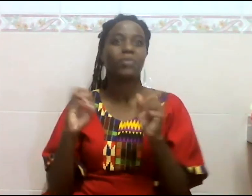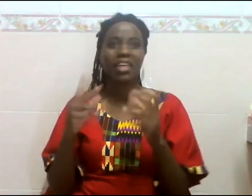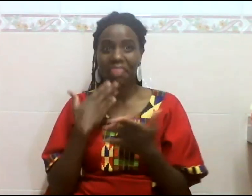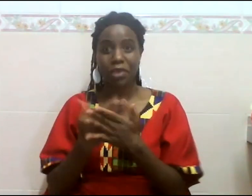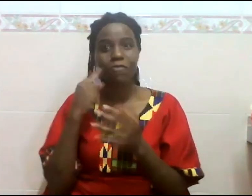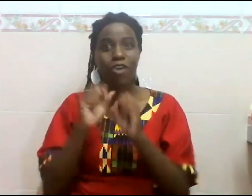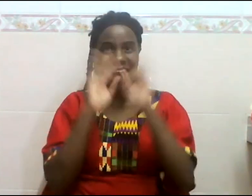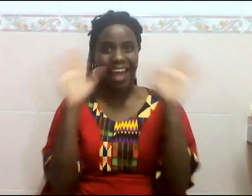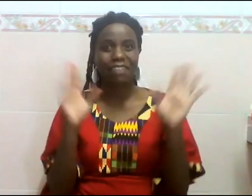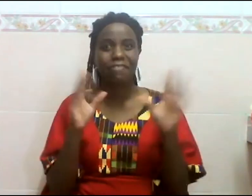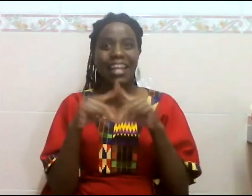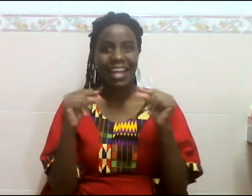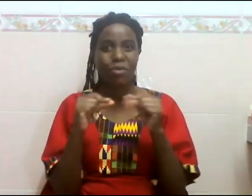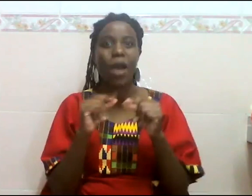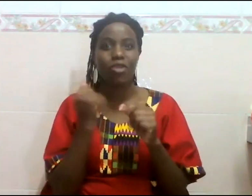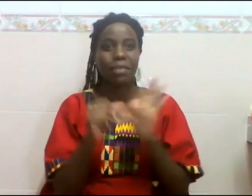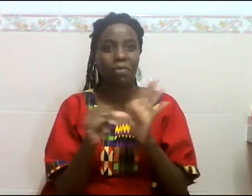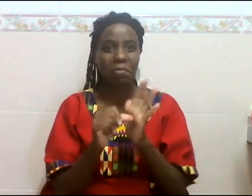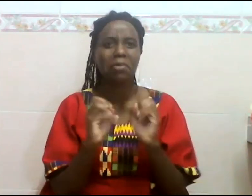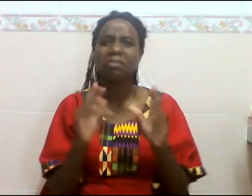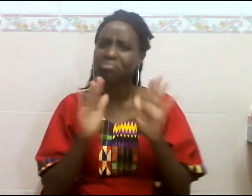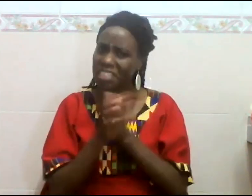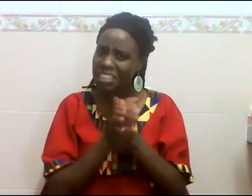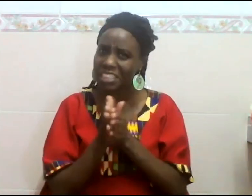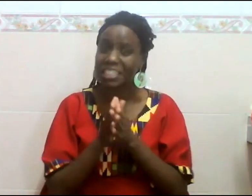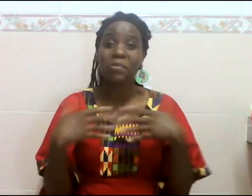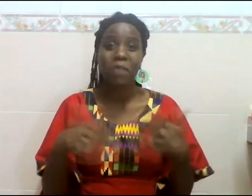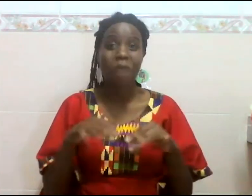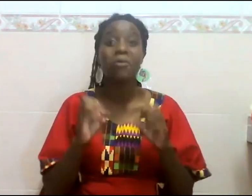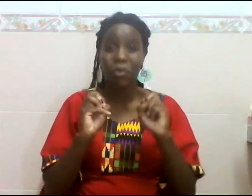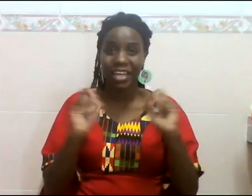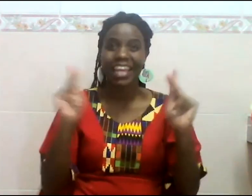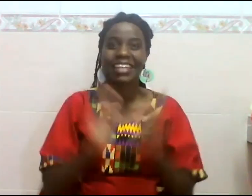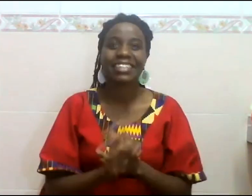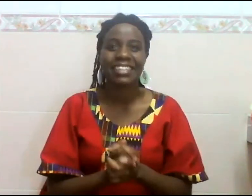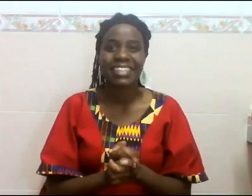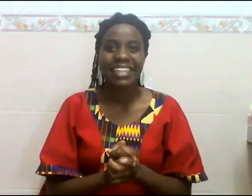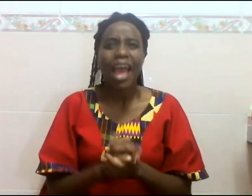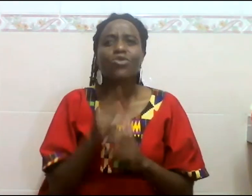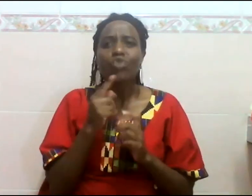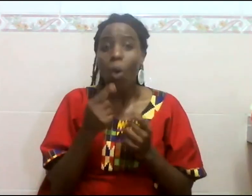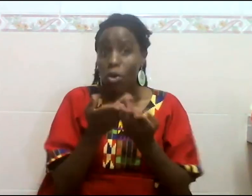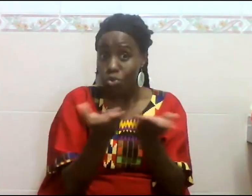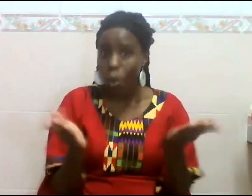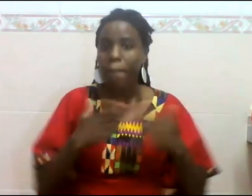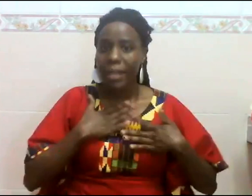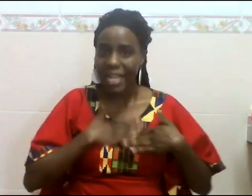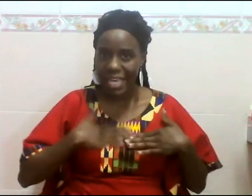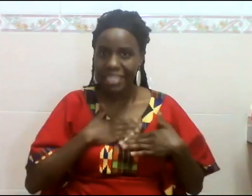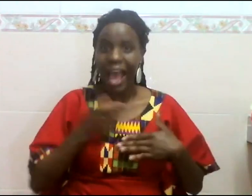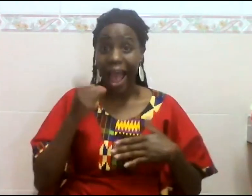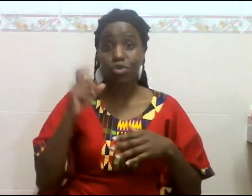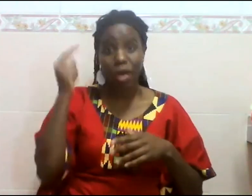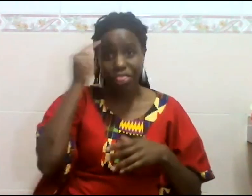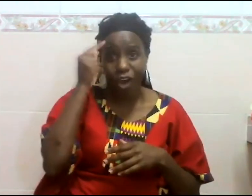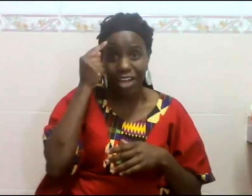that. Yeah. Interesting, huh? Okay. Please add your thoughts and raise your voice and add your